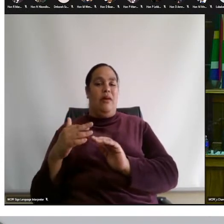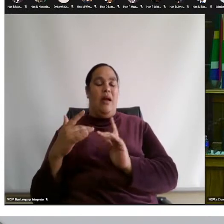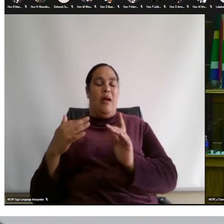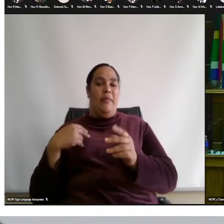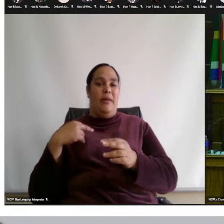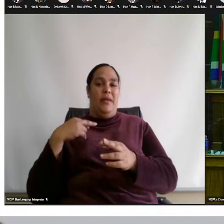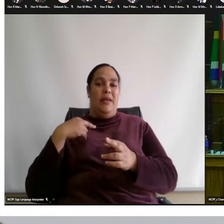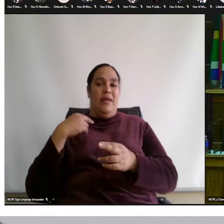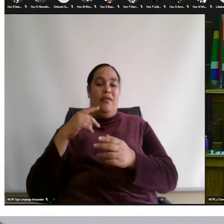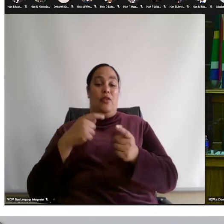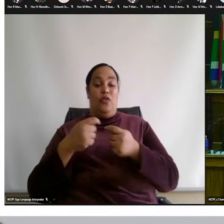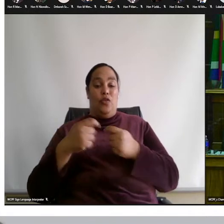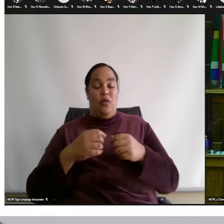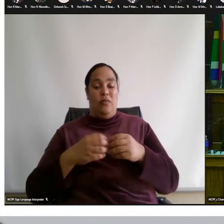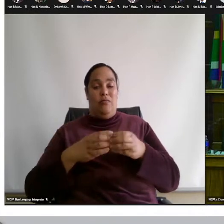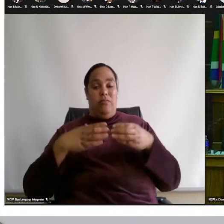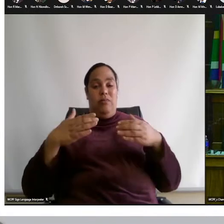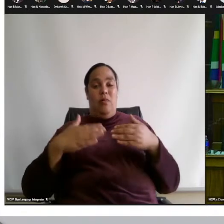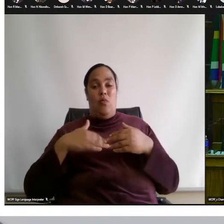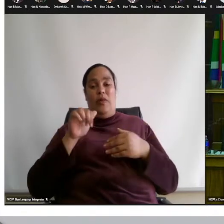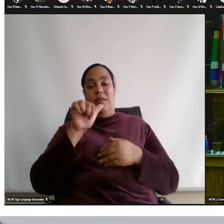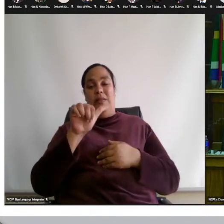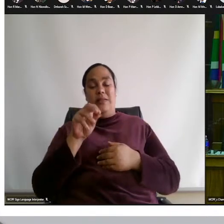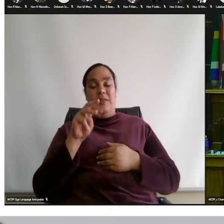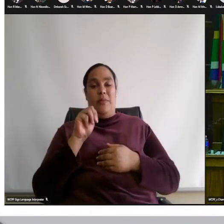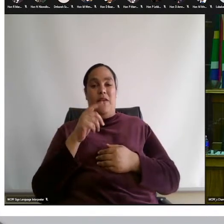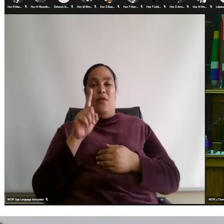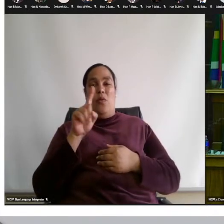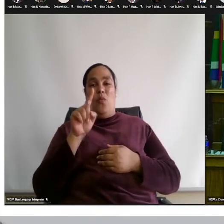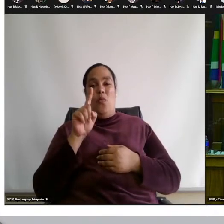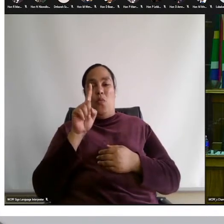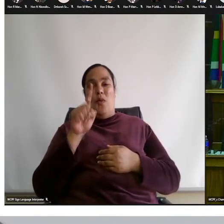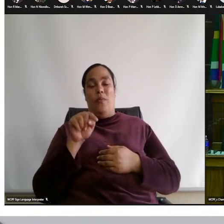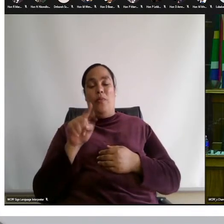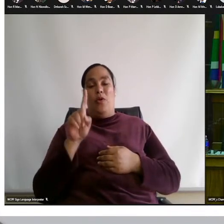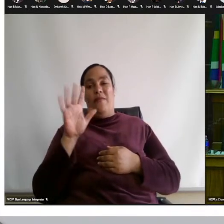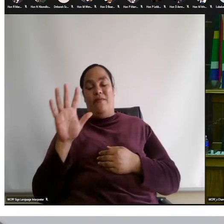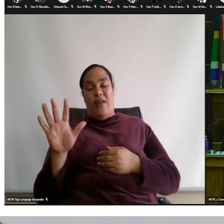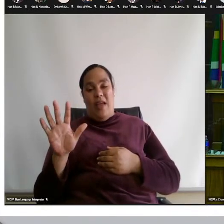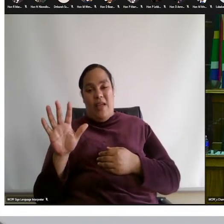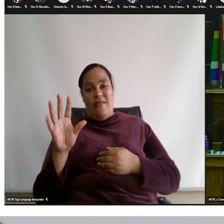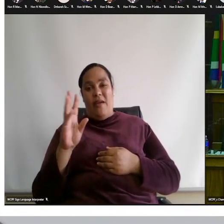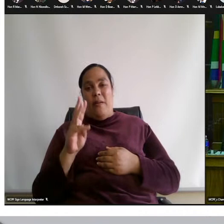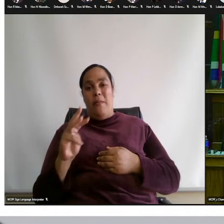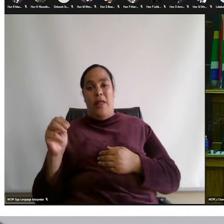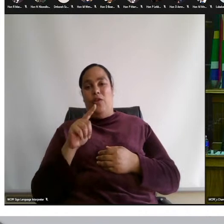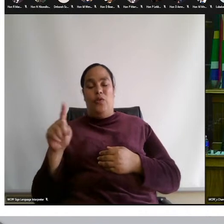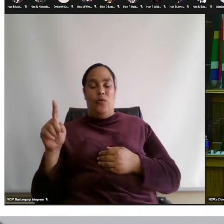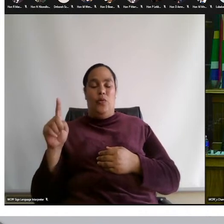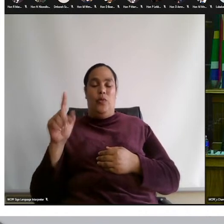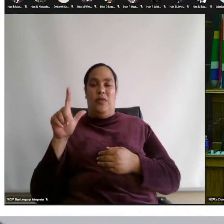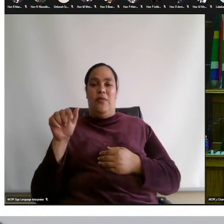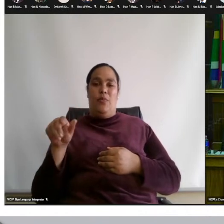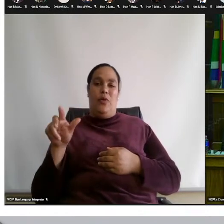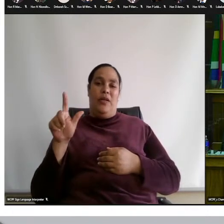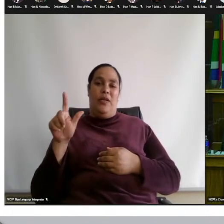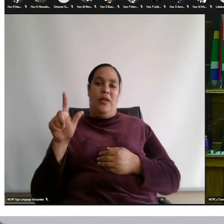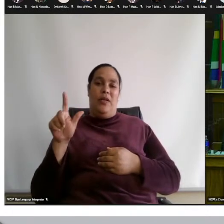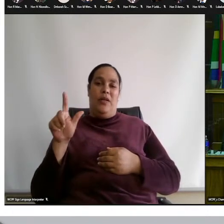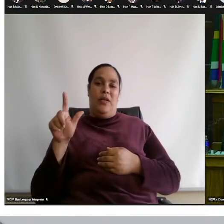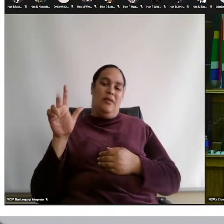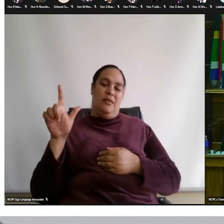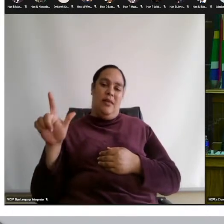stores by more than 6 million from about 1.15 million to 7.87 million.